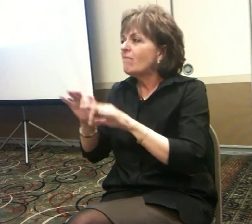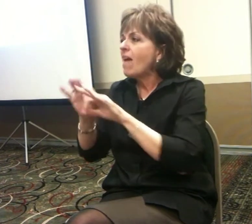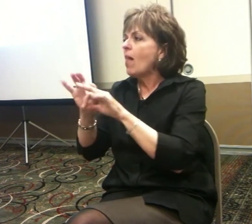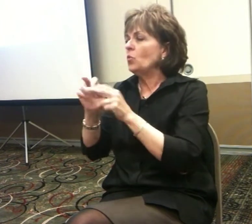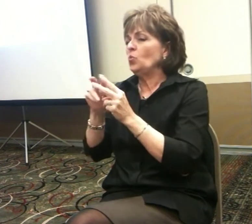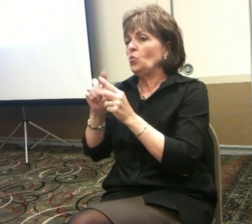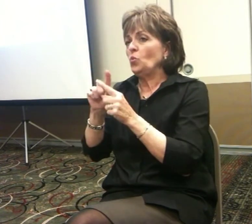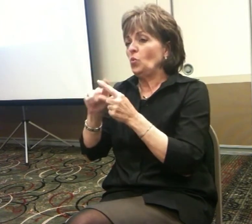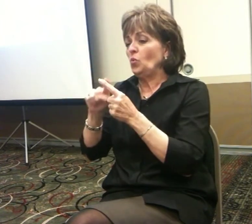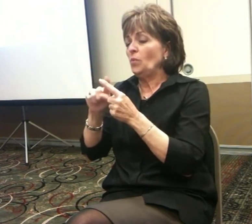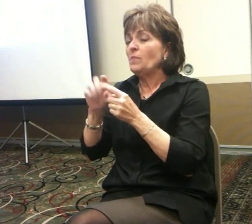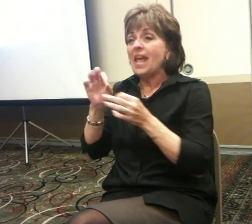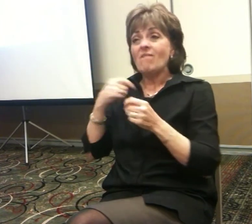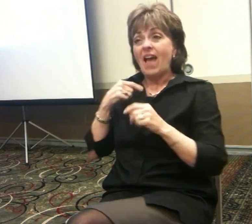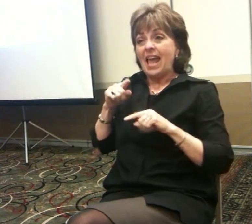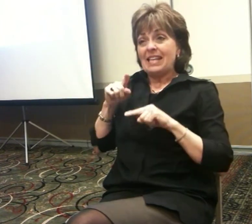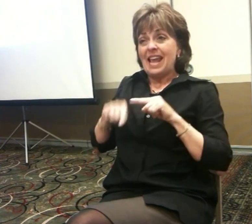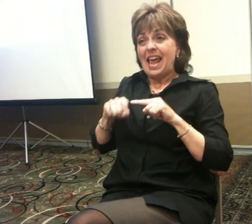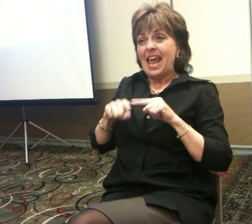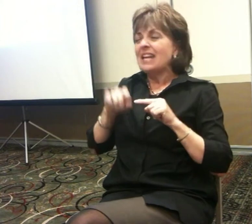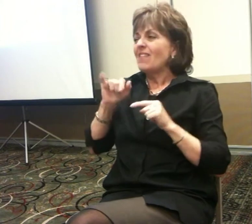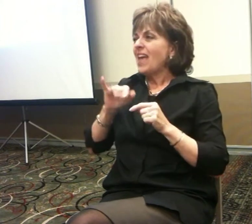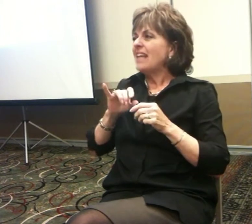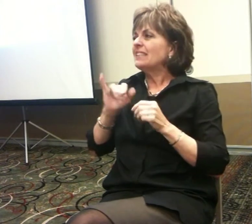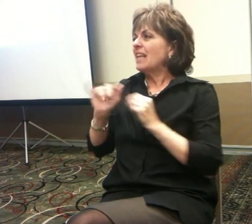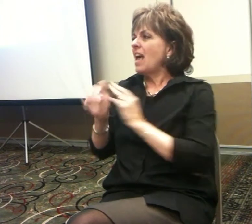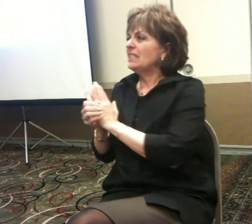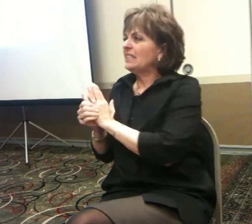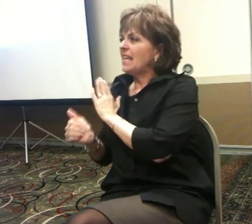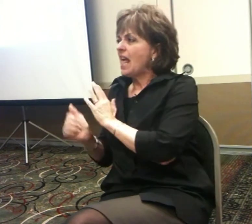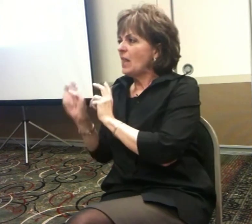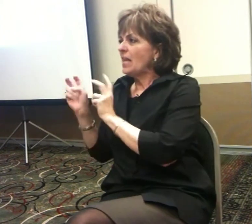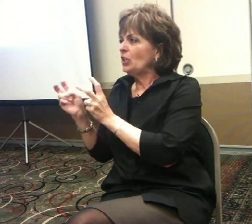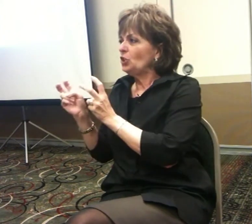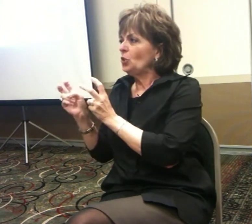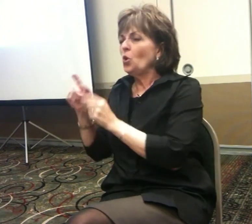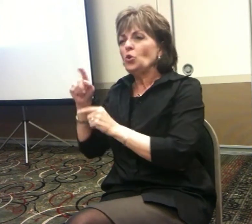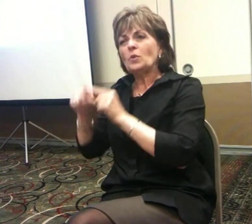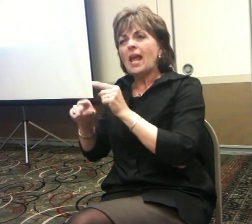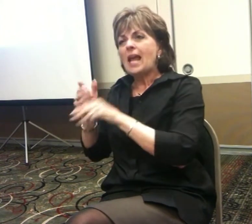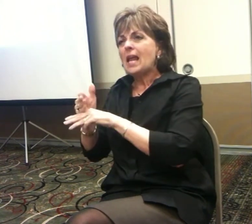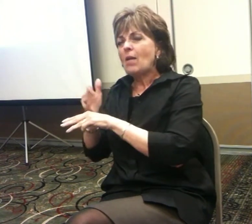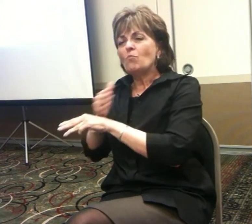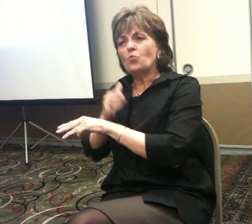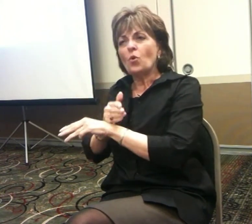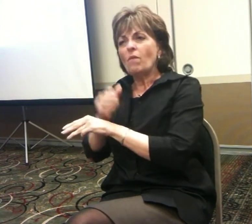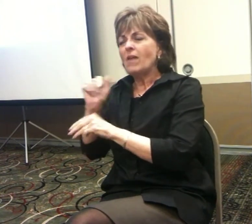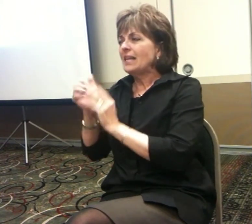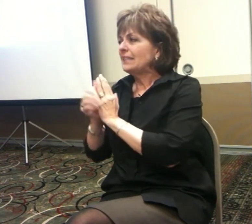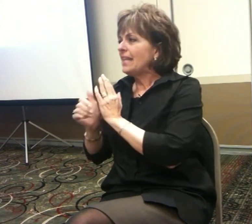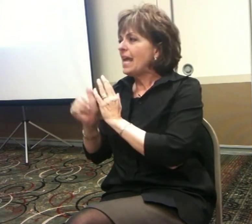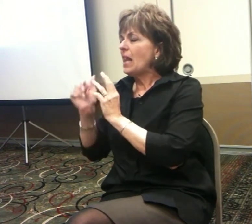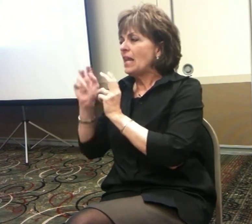can't, it's a skill issue. You can't improve a skill issue by increasing motivation. I've got to teach the